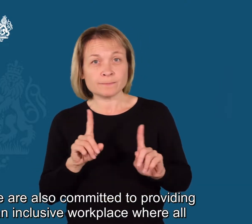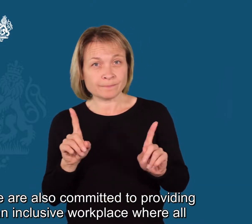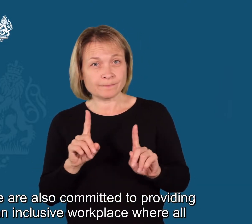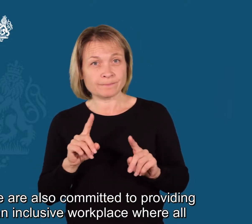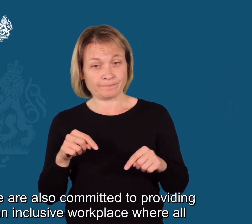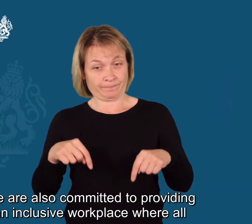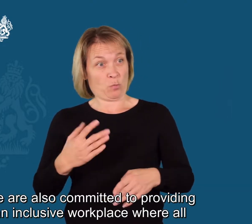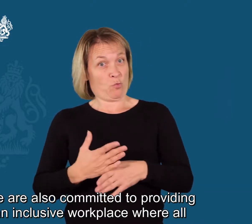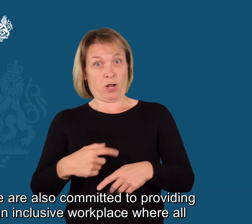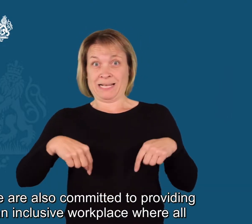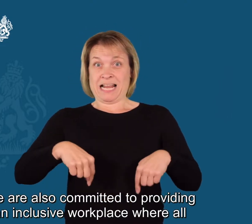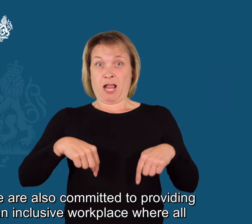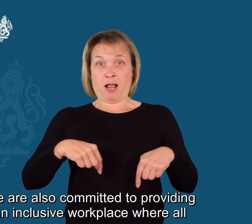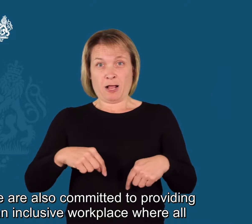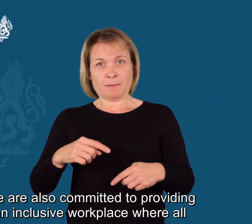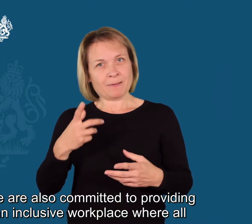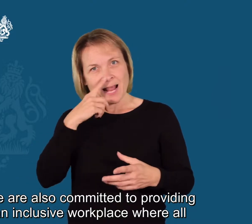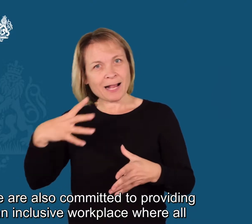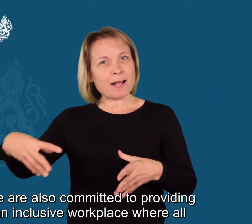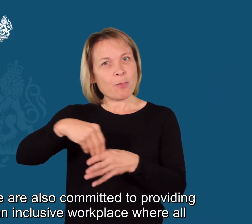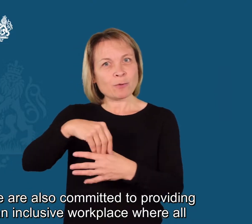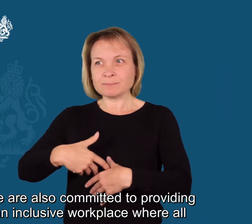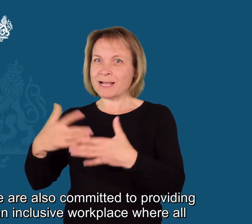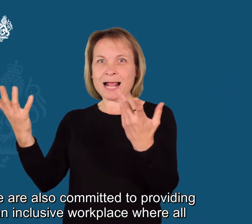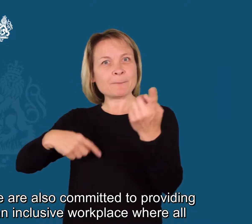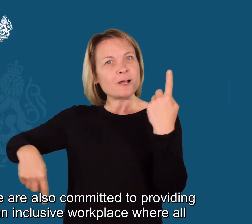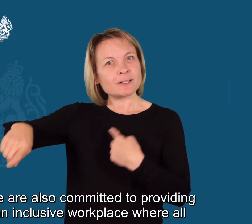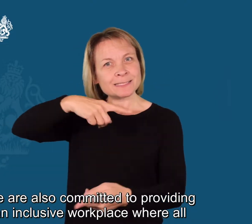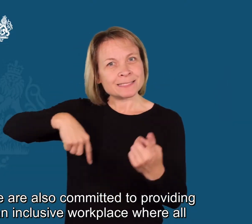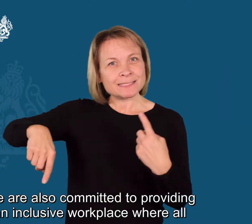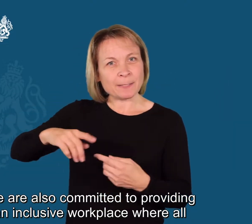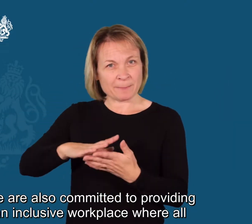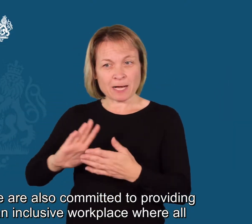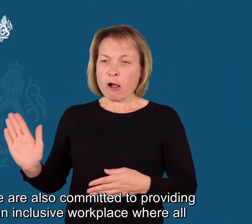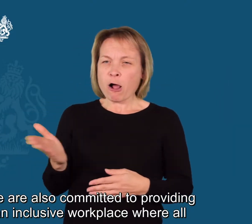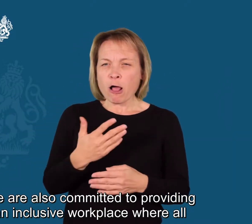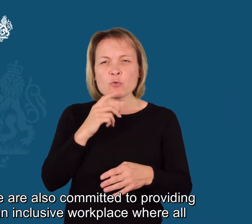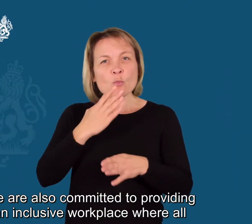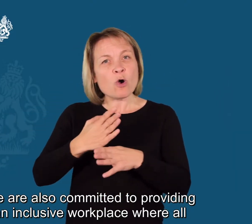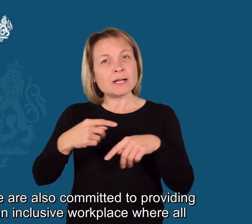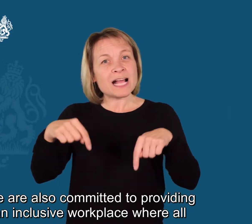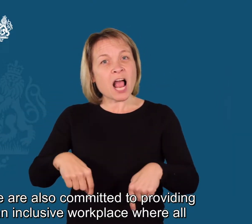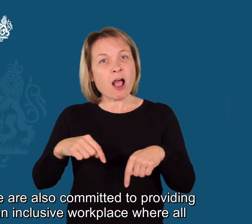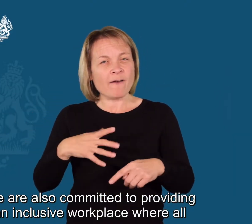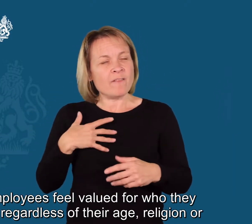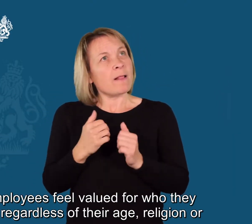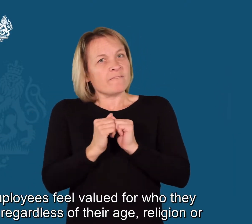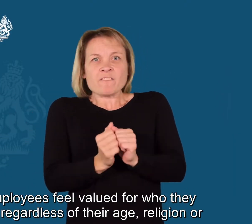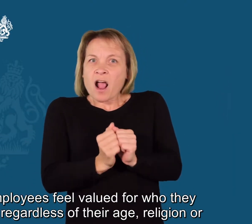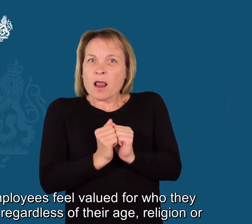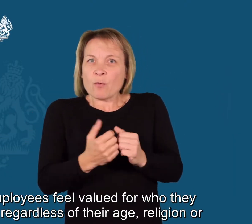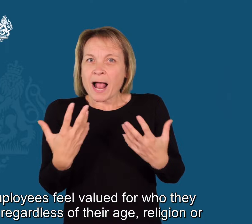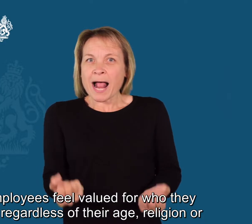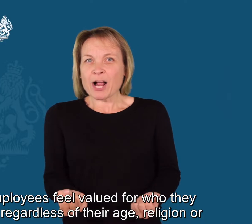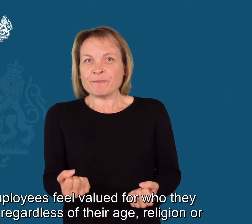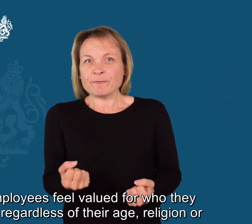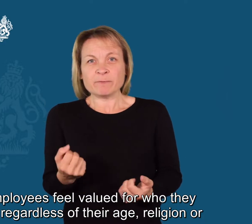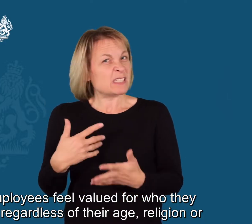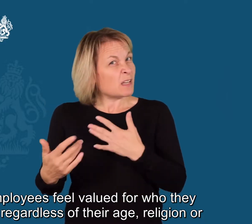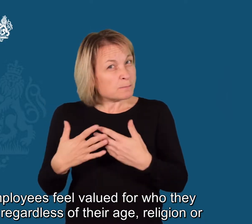We are also committed to providing an inclusive workplace where all employees feel valued for who they are, regardless of their